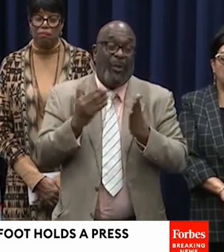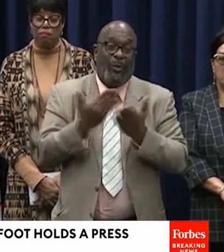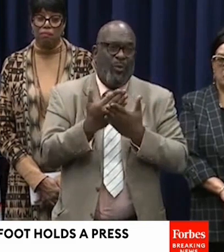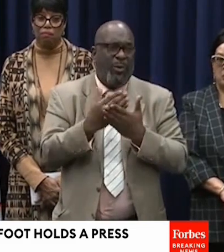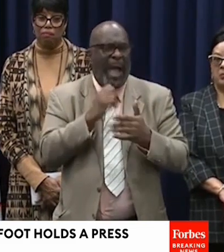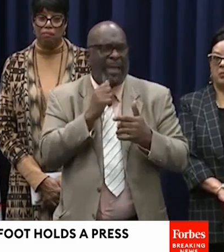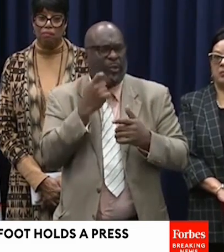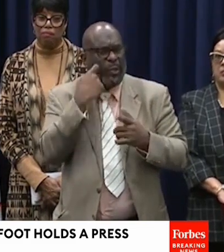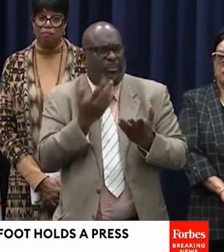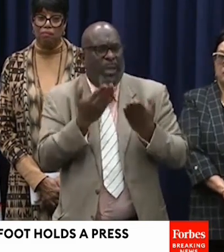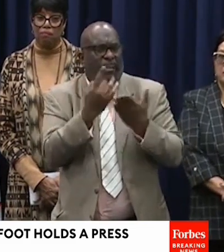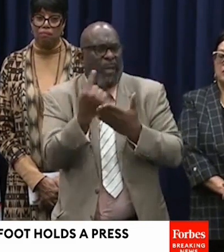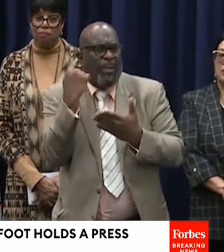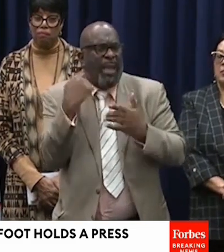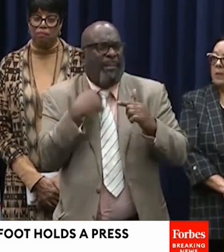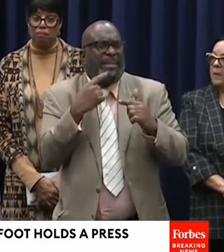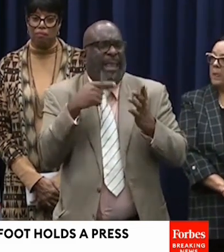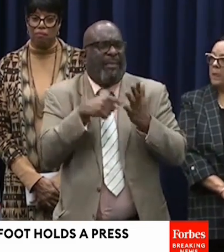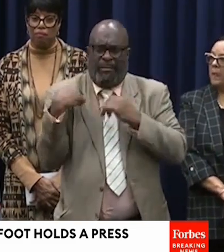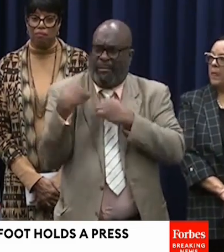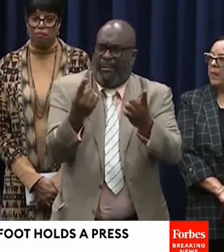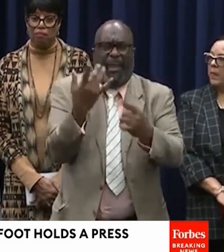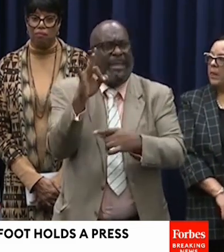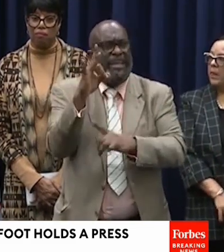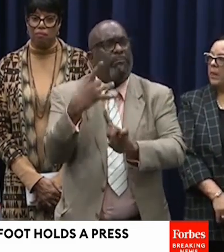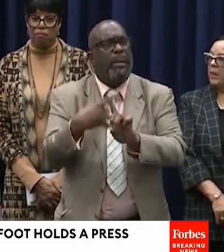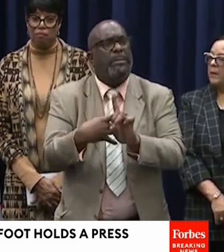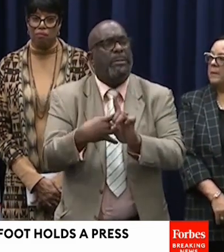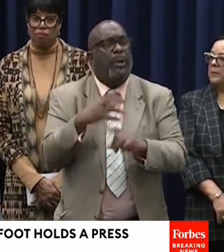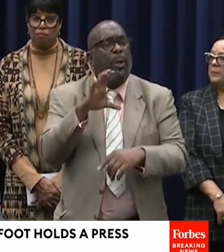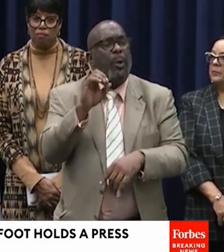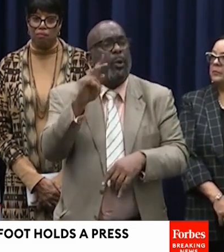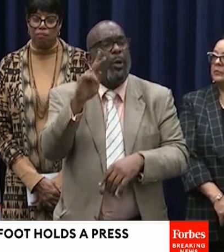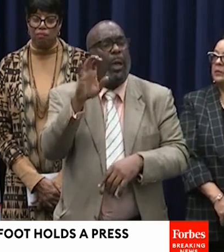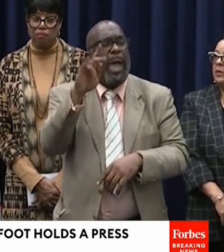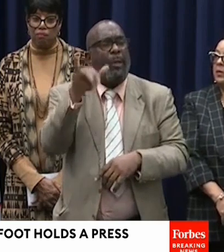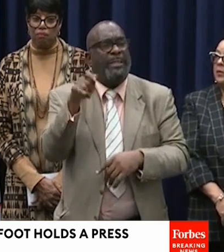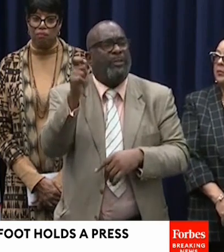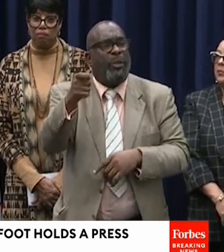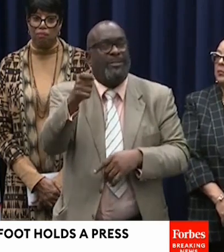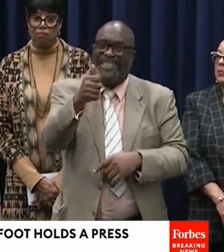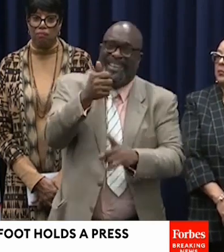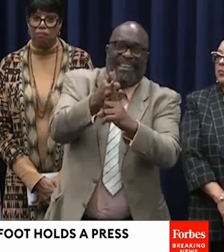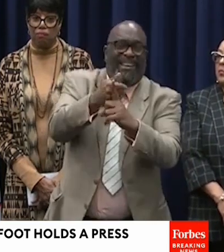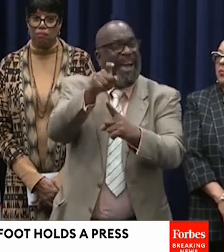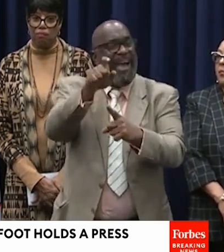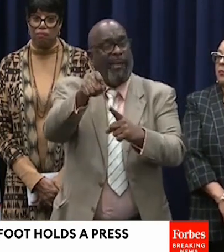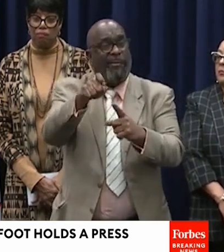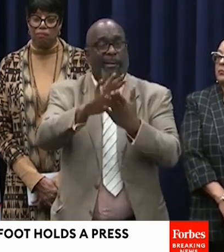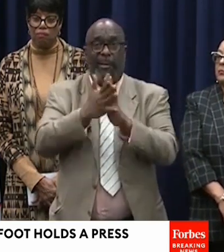saying it consistently for 18 months that the Cook County judges have to step up